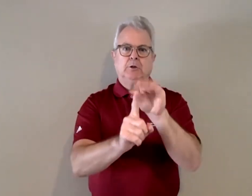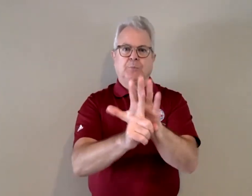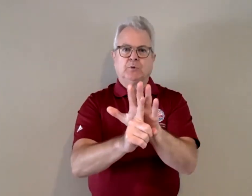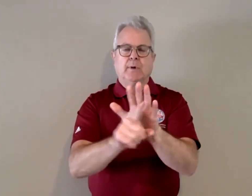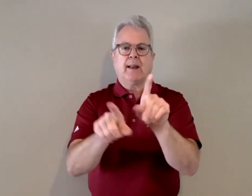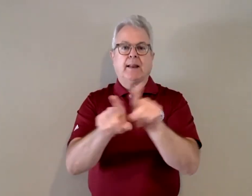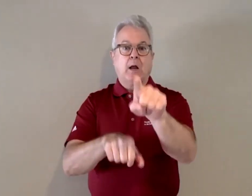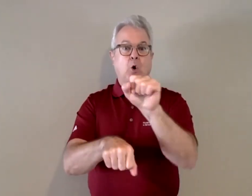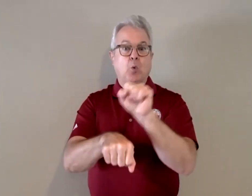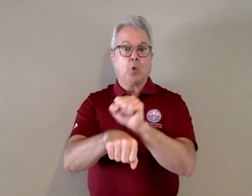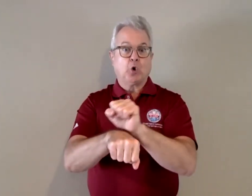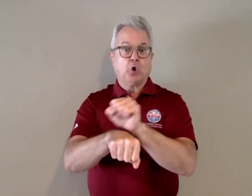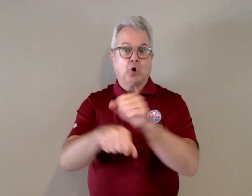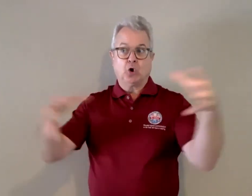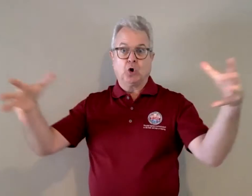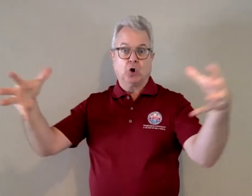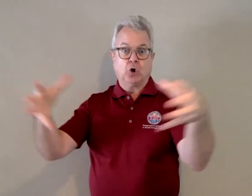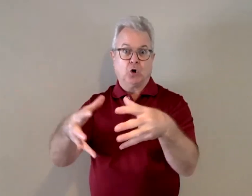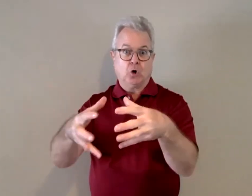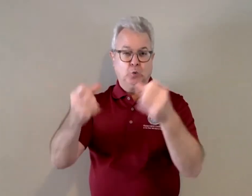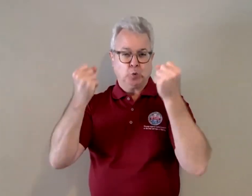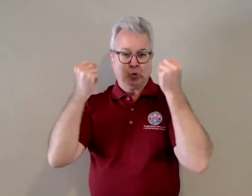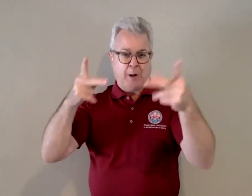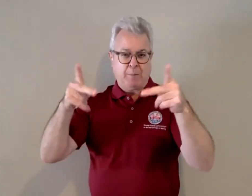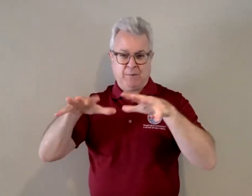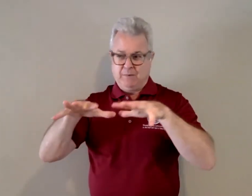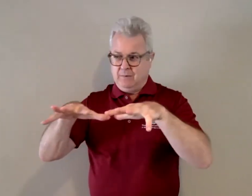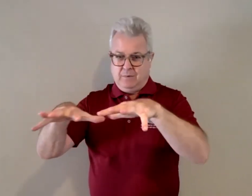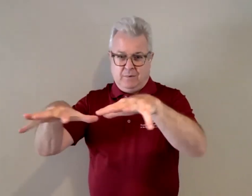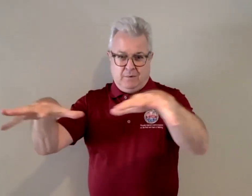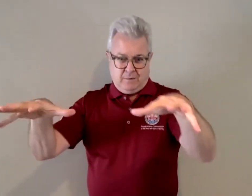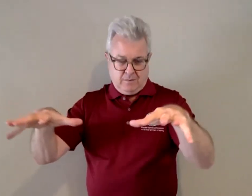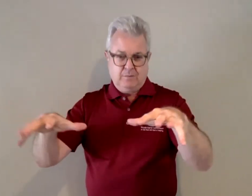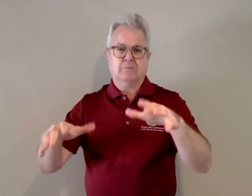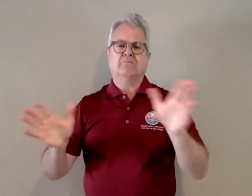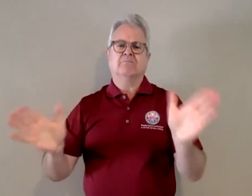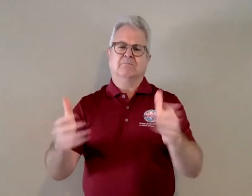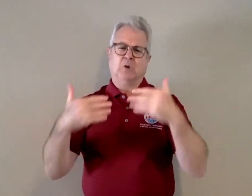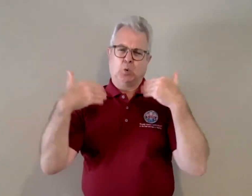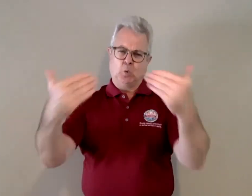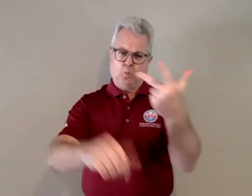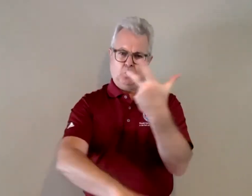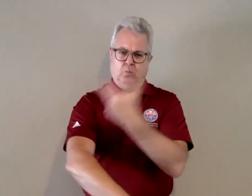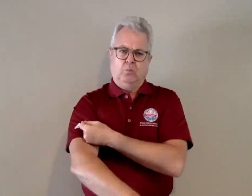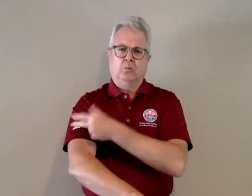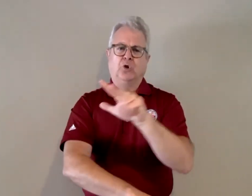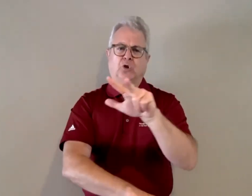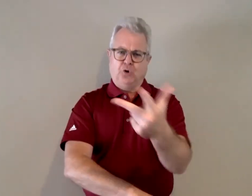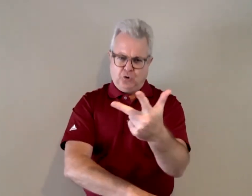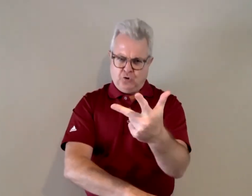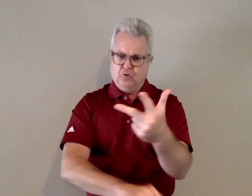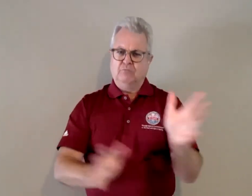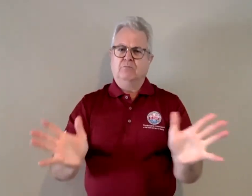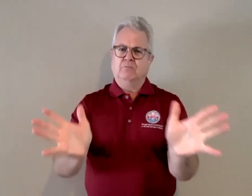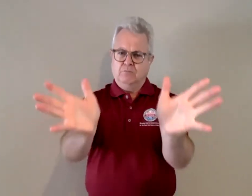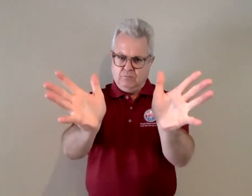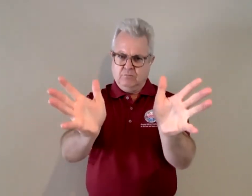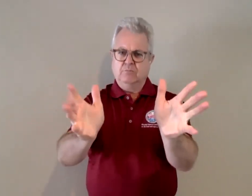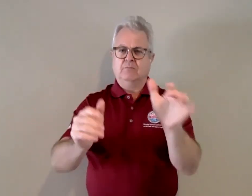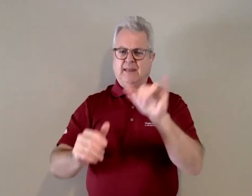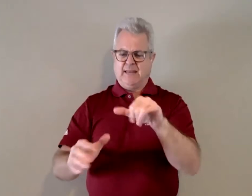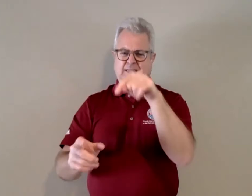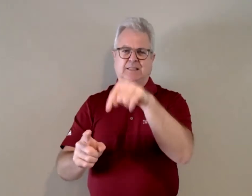who have a high risk exposure, such as people who work in very crowded areas,